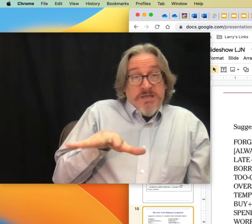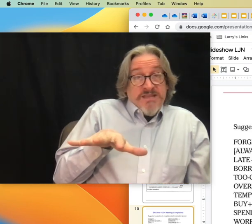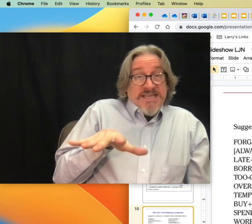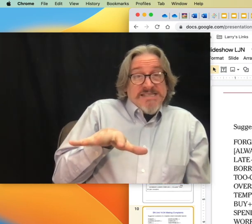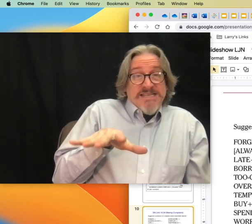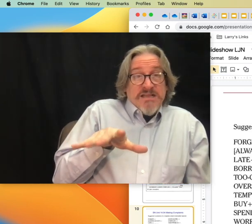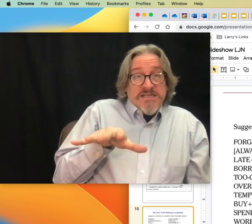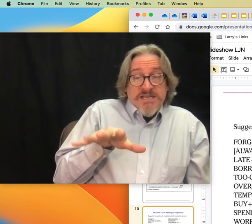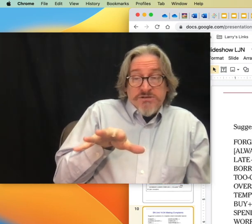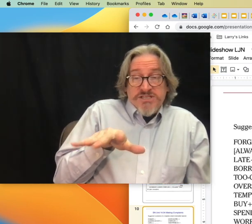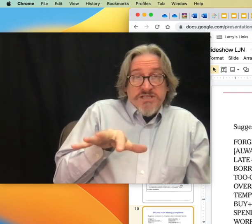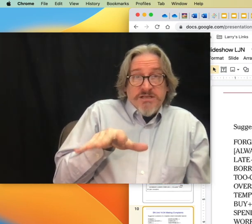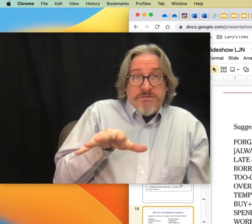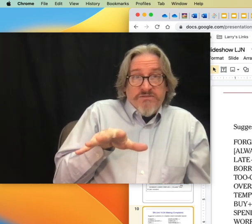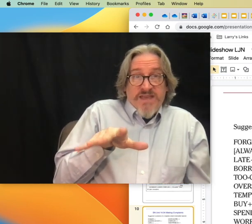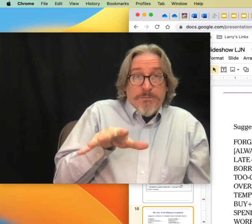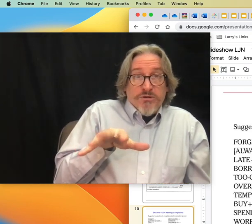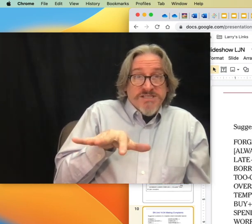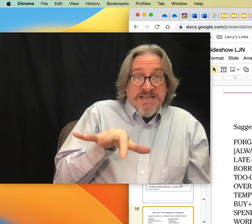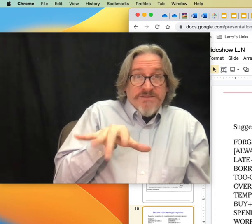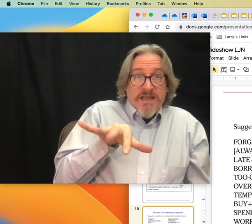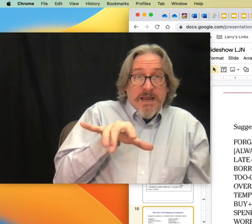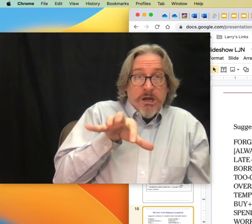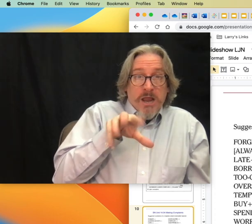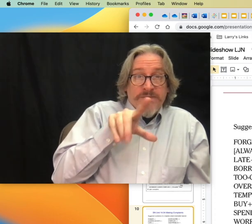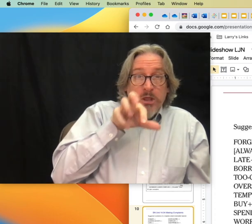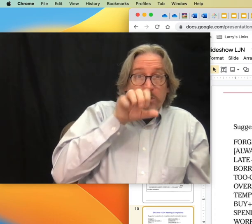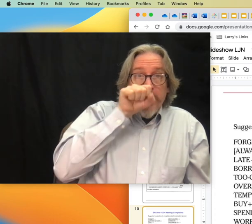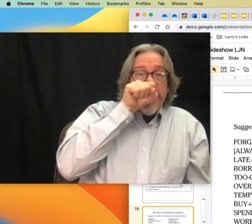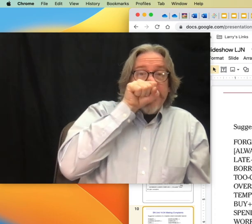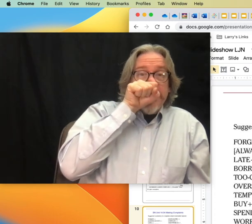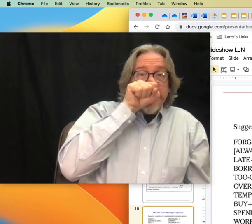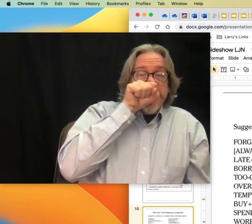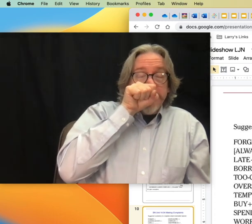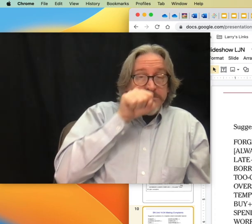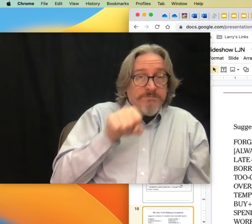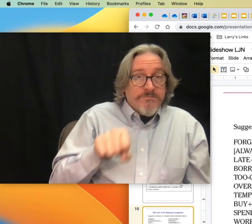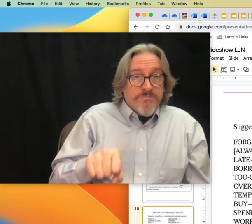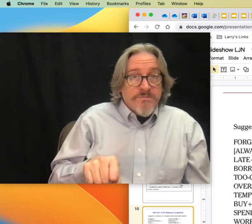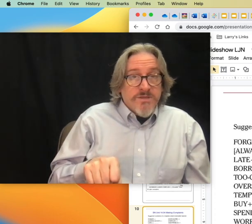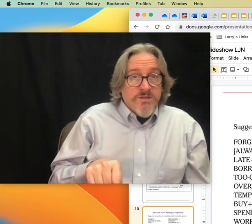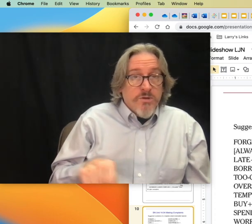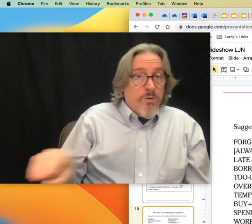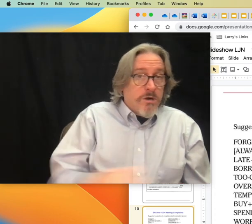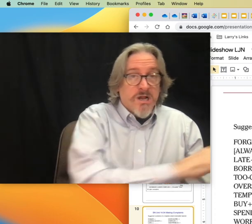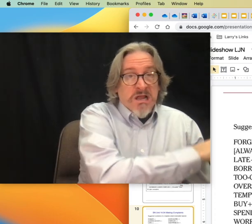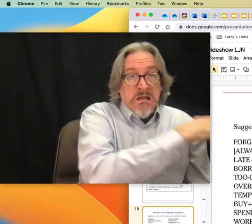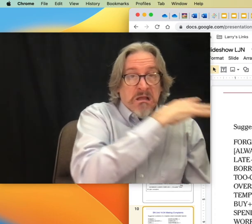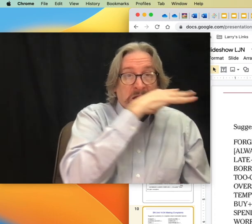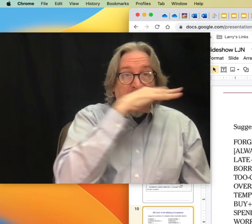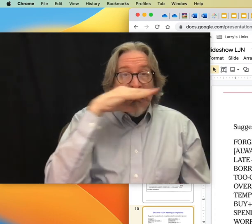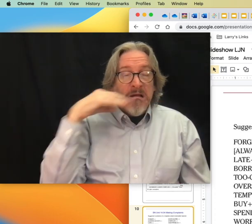So the ECL is, here's the vapors in the air and they go right up to your nose.